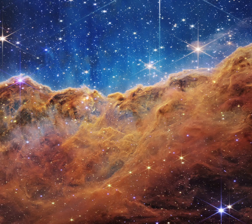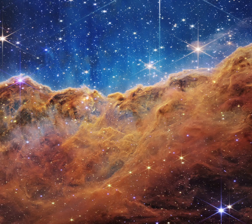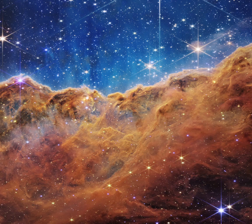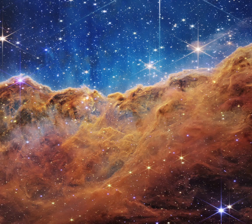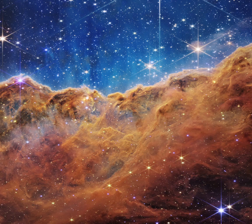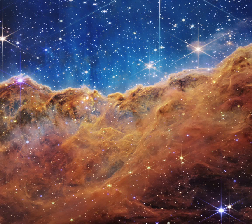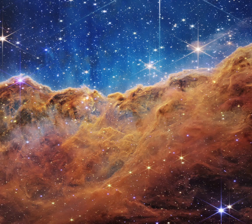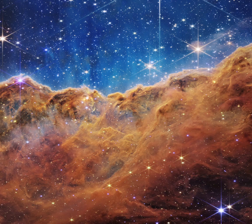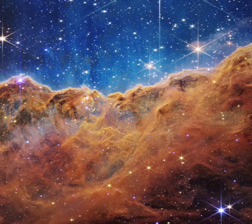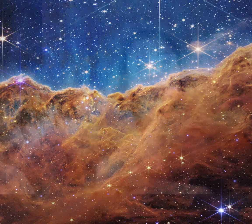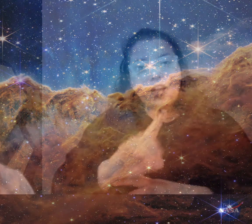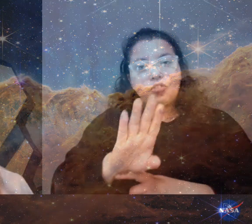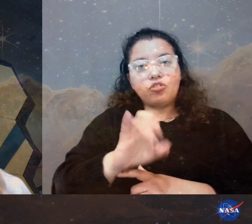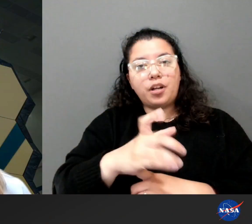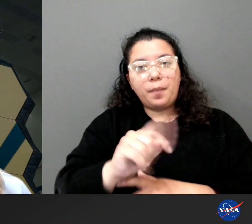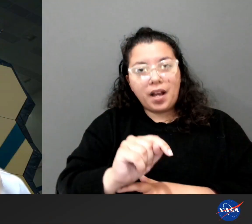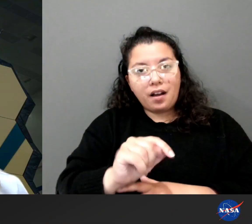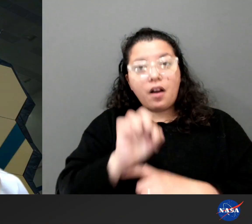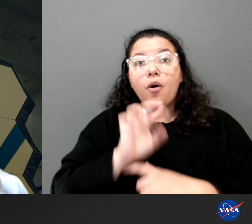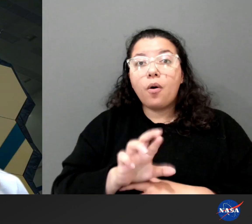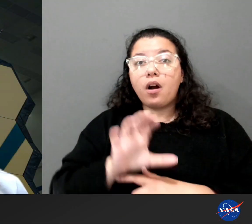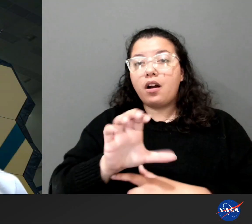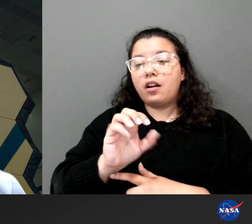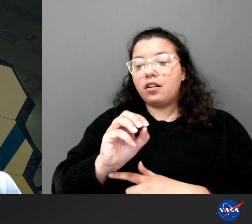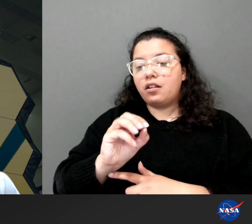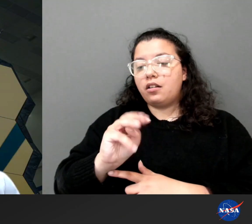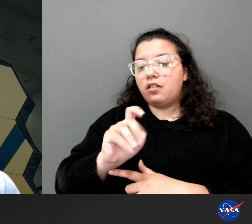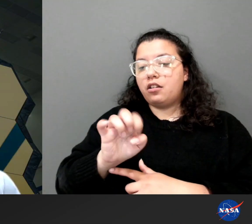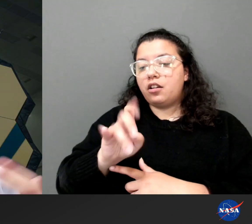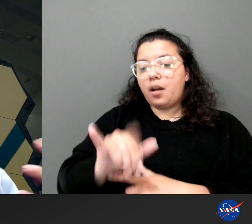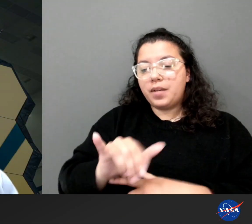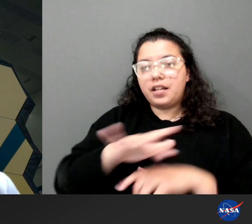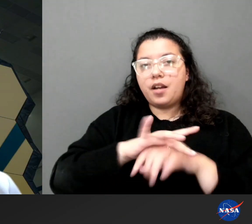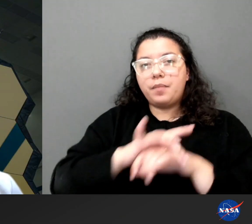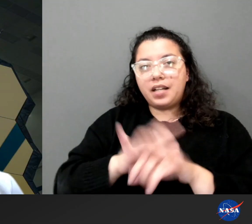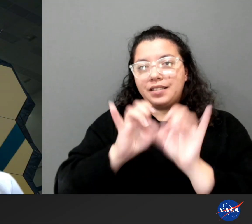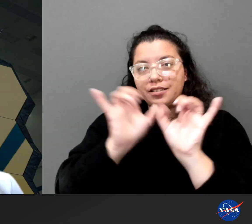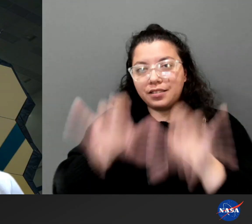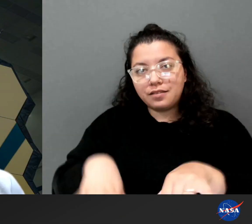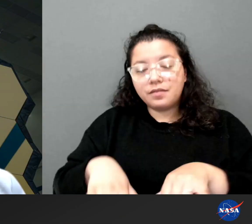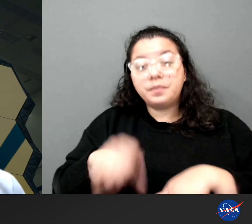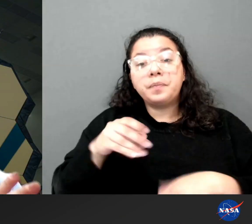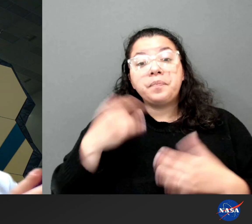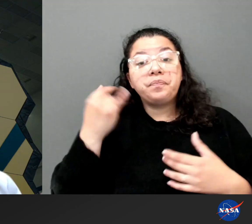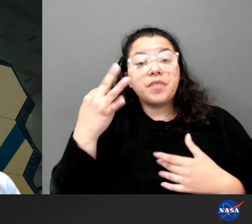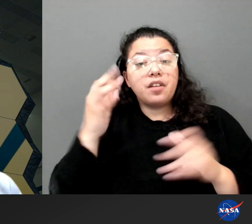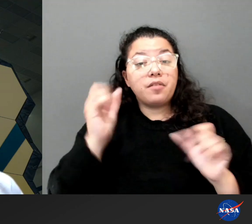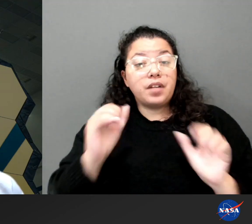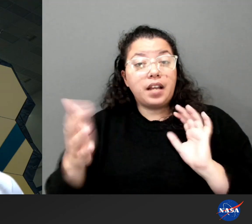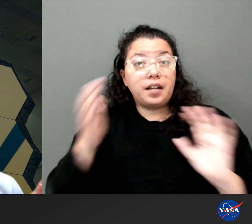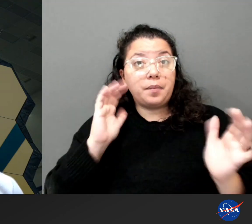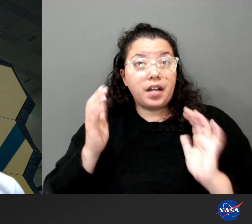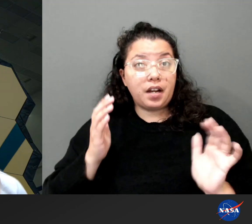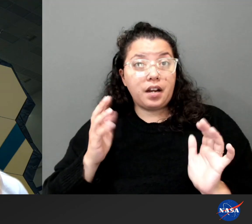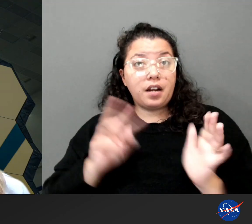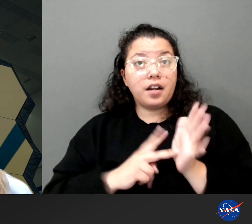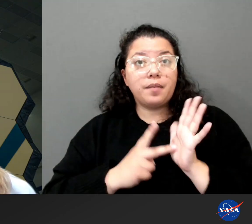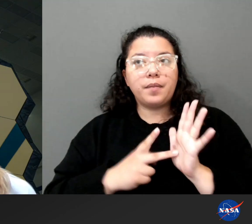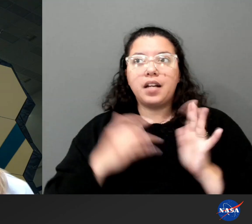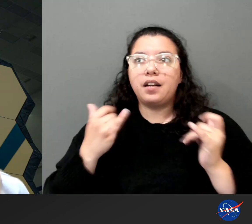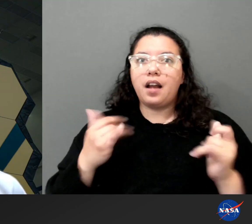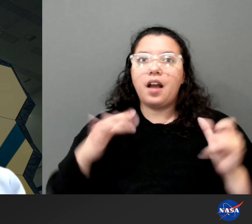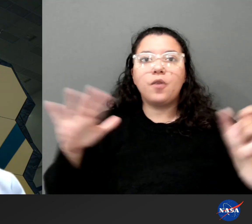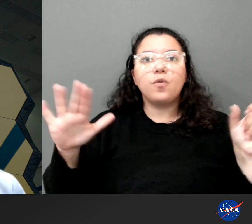those planetary systems. And so having that comparison that we can study the whole process of when these stars and planets are